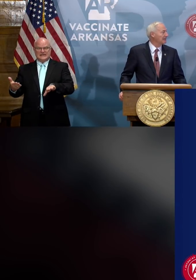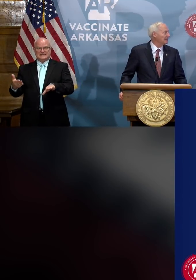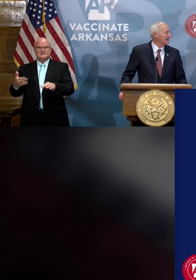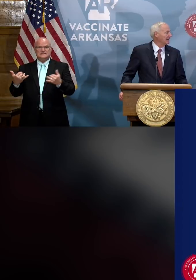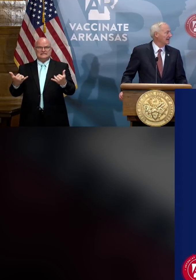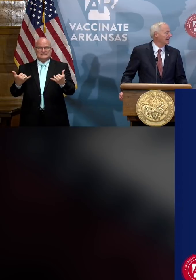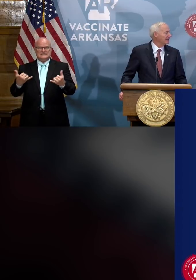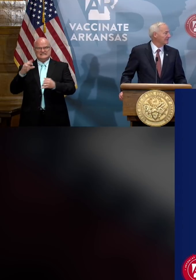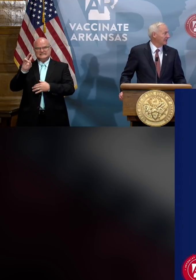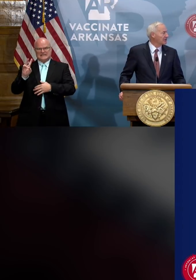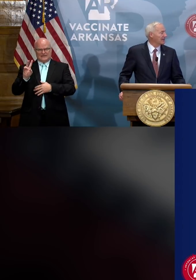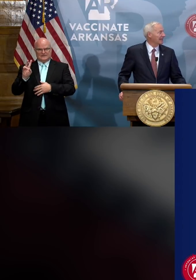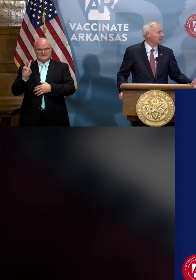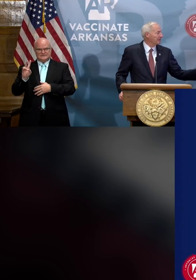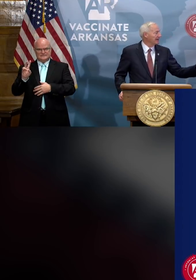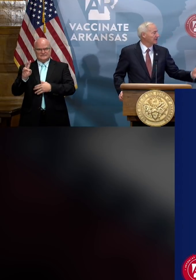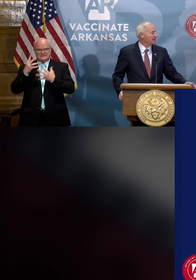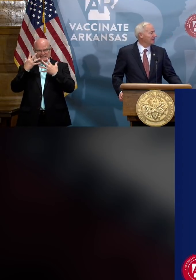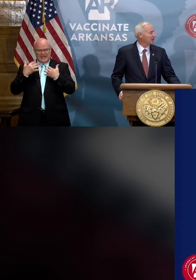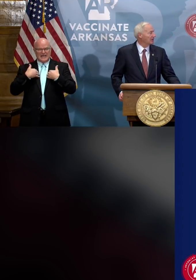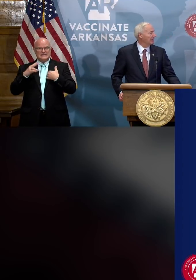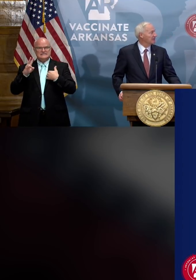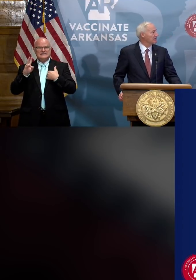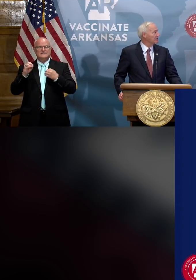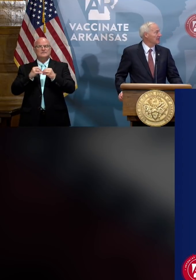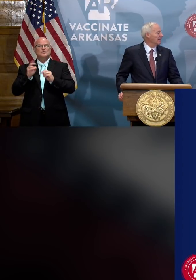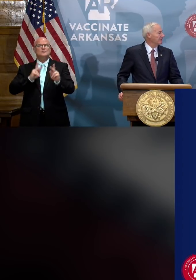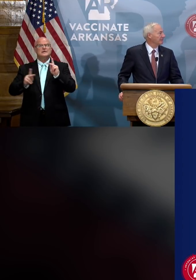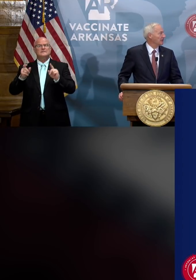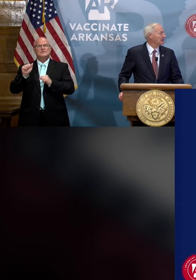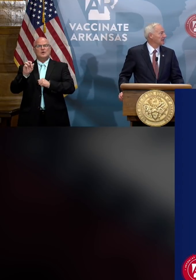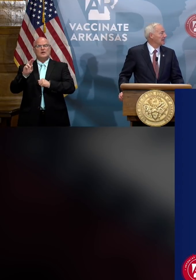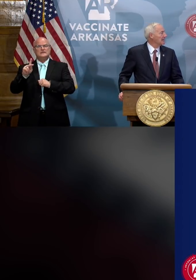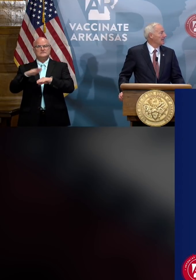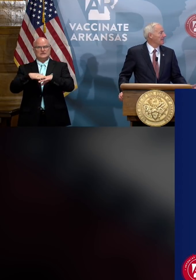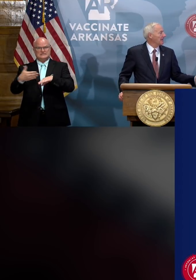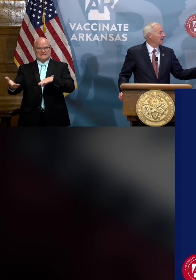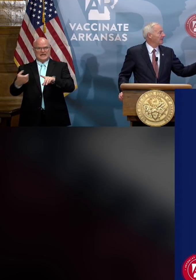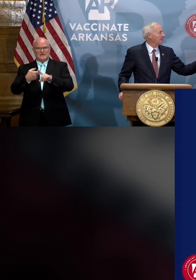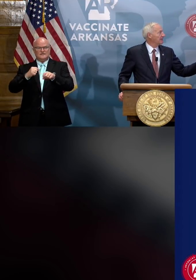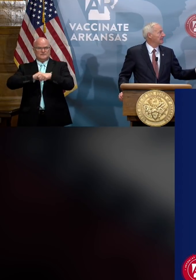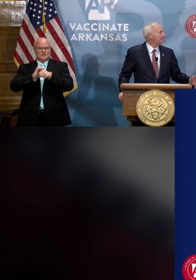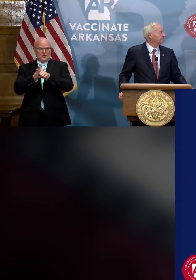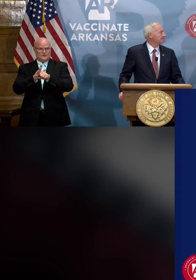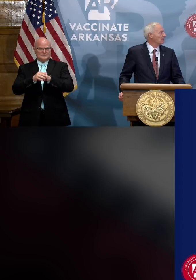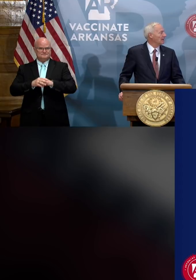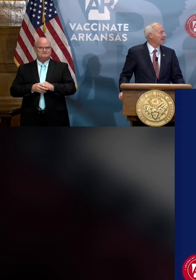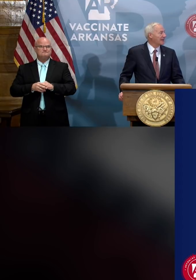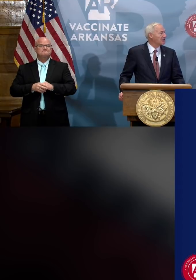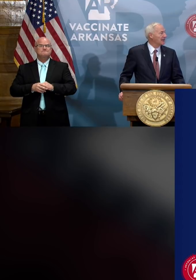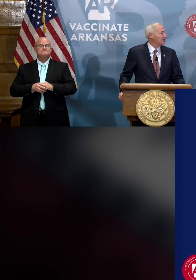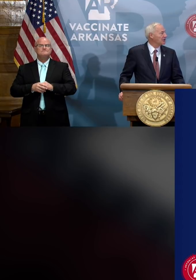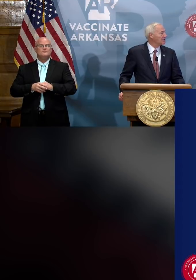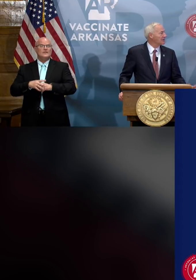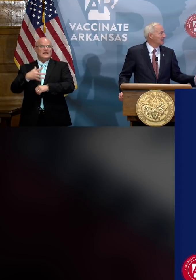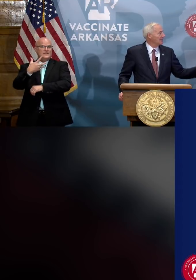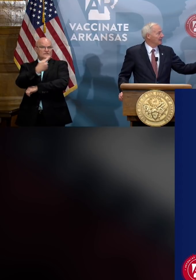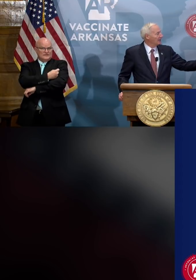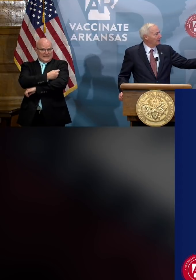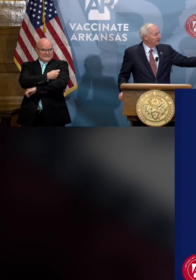7. Very sadly, we've had 7 Arkansans die from it. The